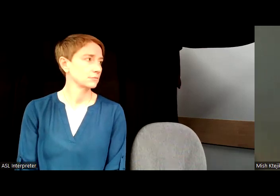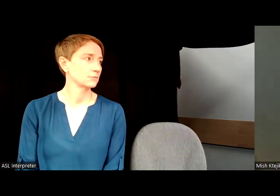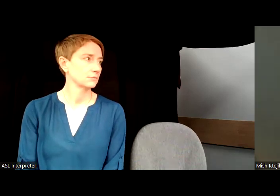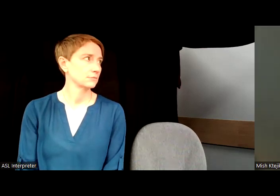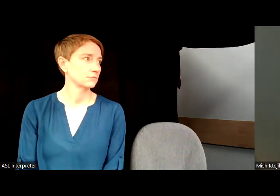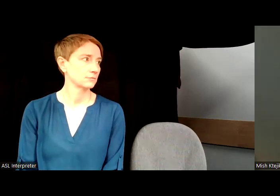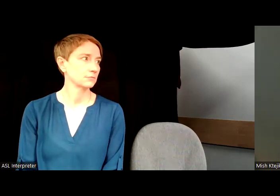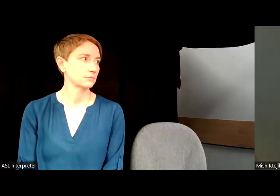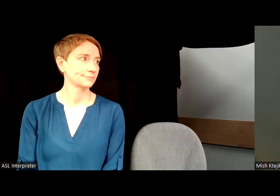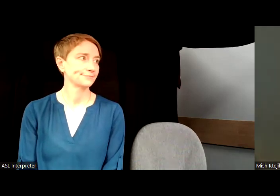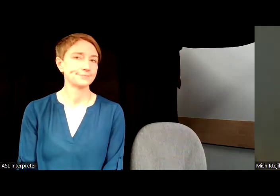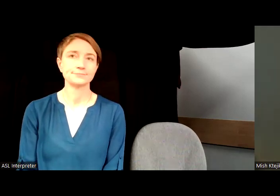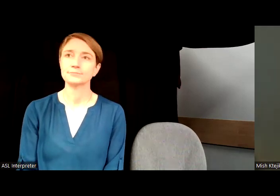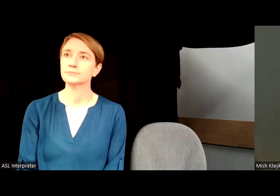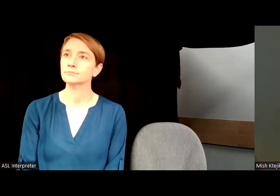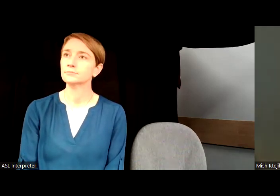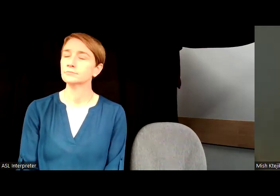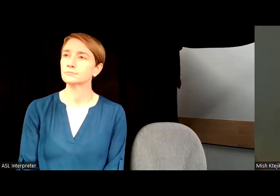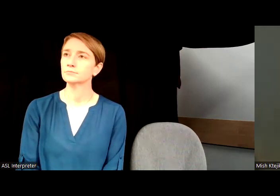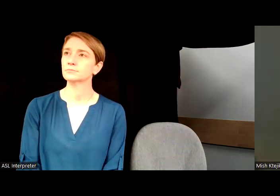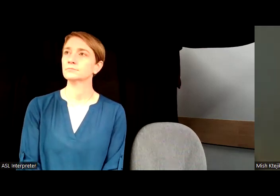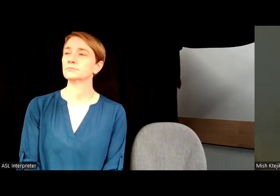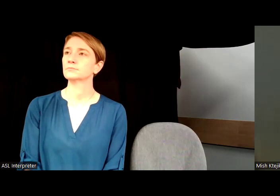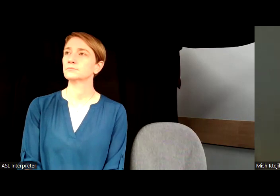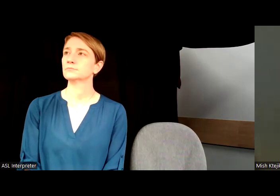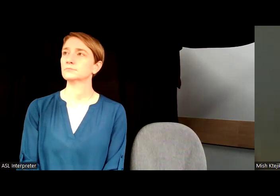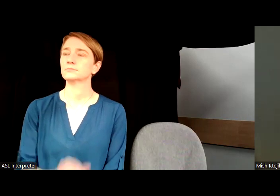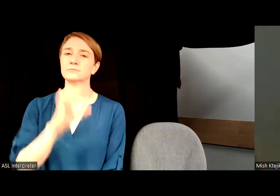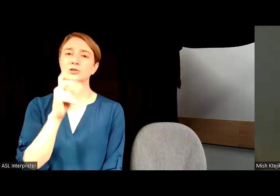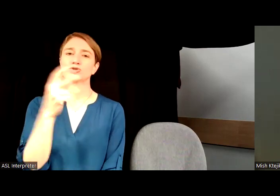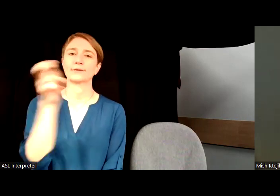Yeah, I refer to what others say. Here, I'll